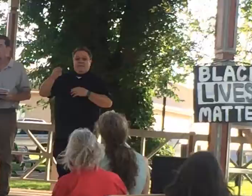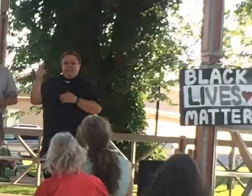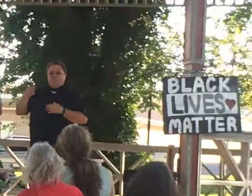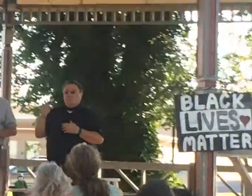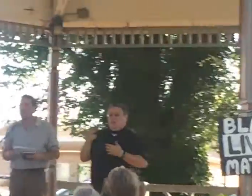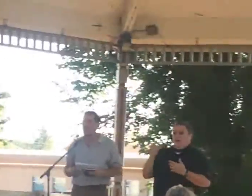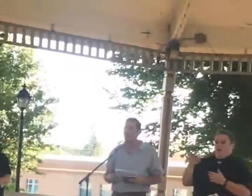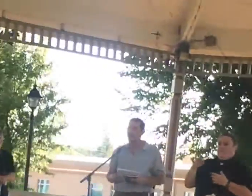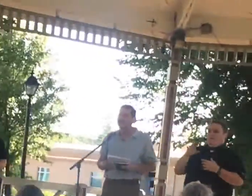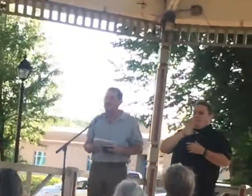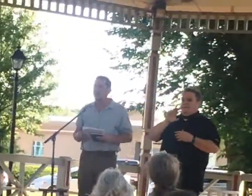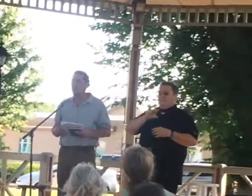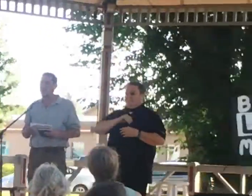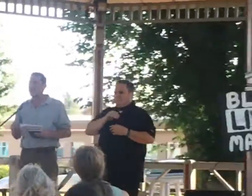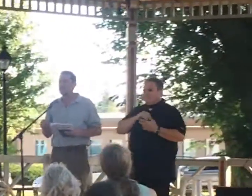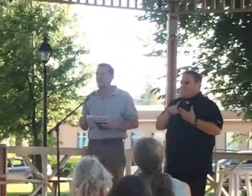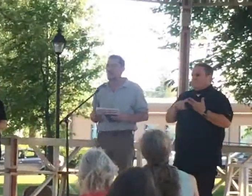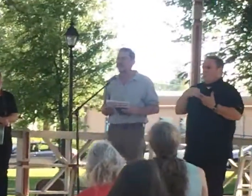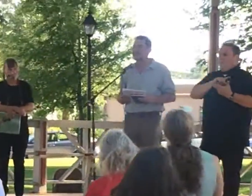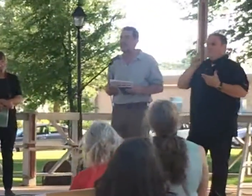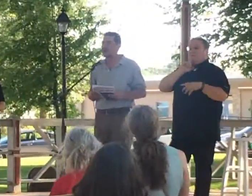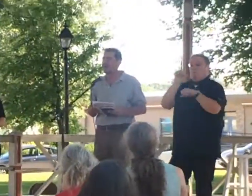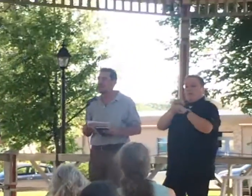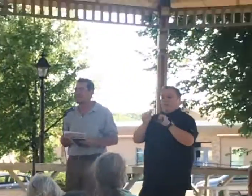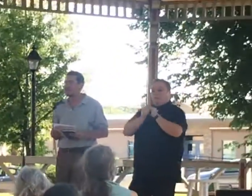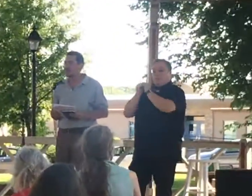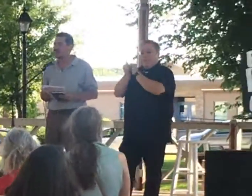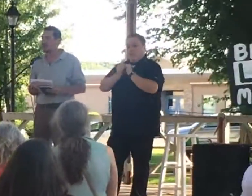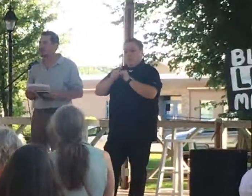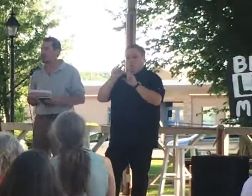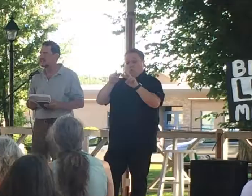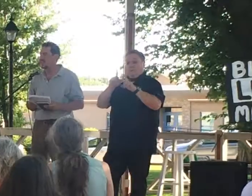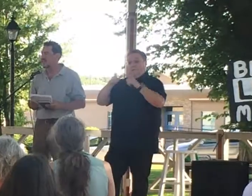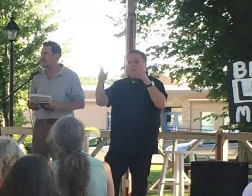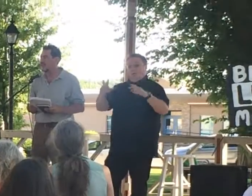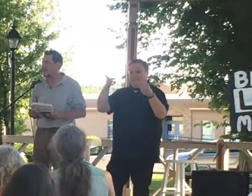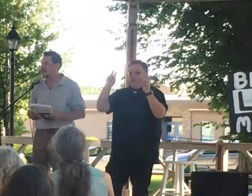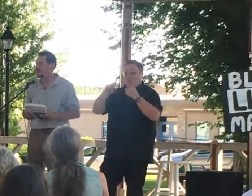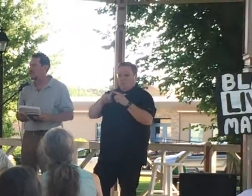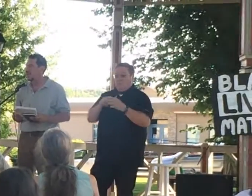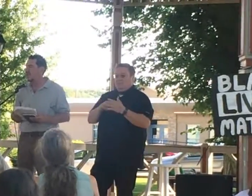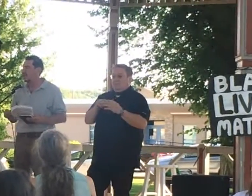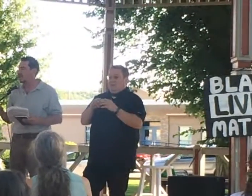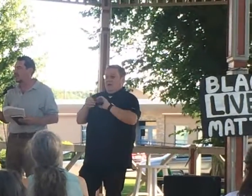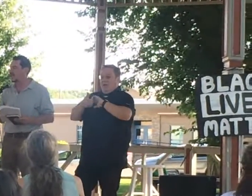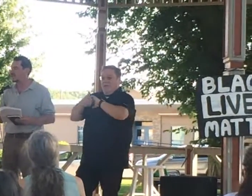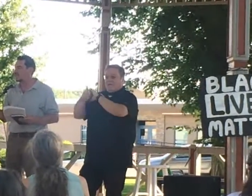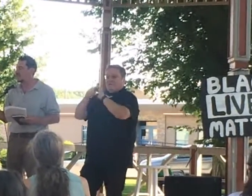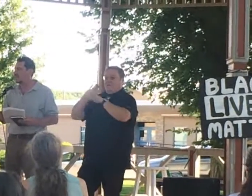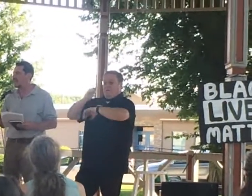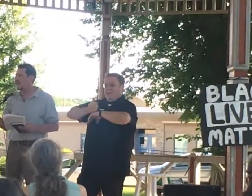history of intolerance. We need to be working together and look at this bigger issue of what is alliance formation and